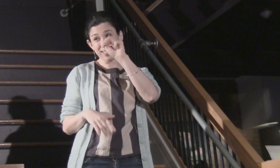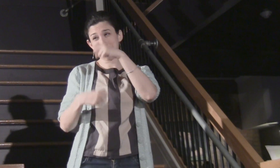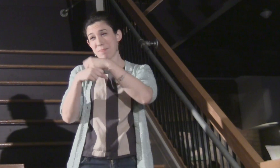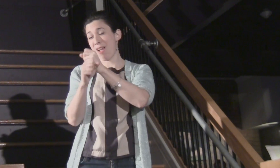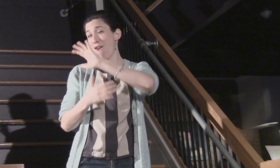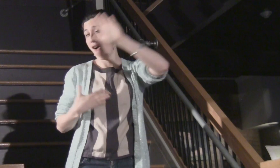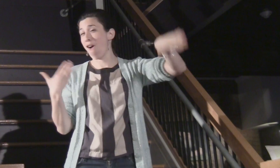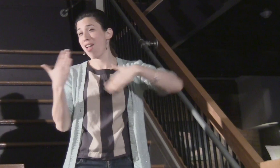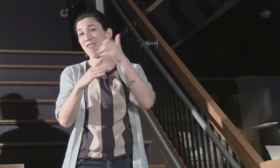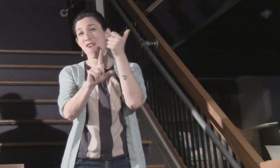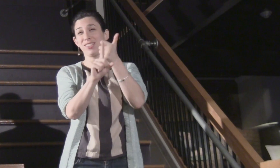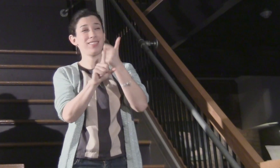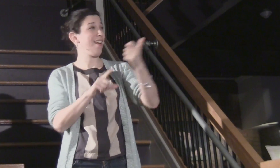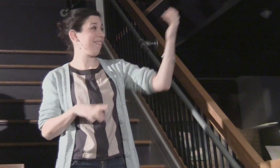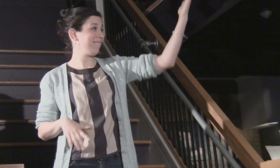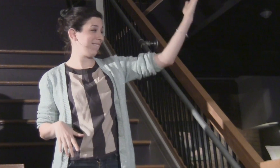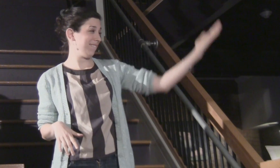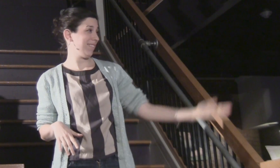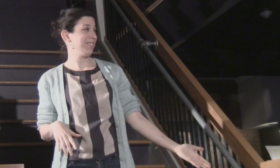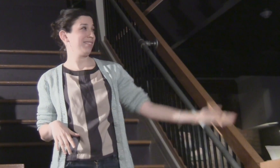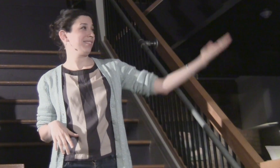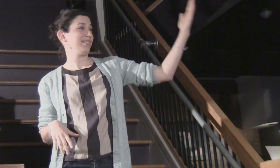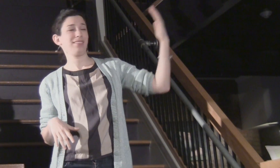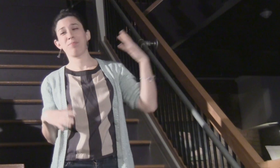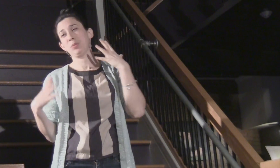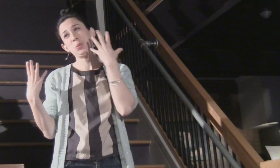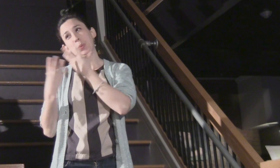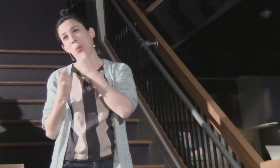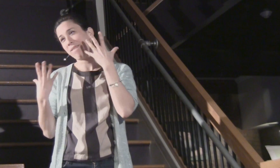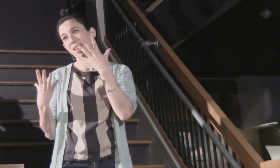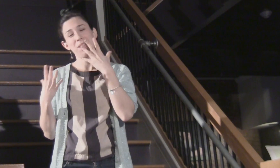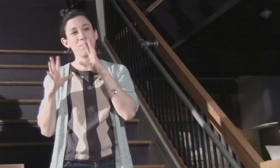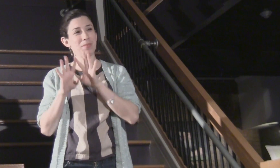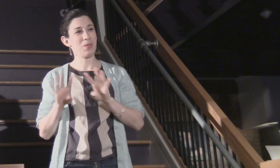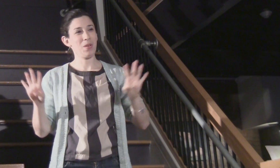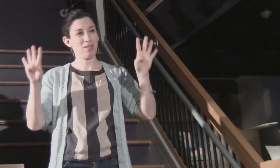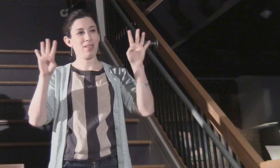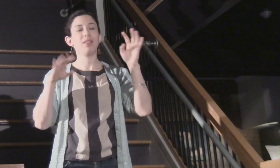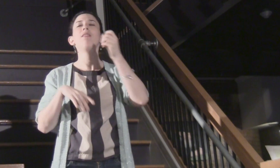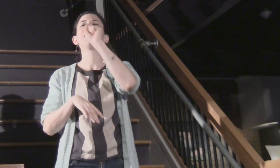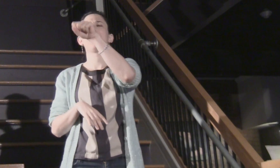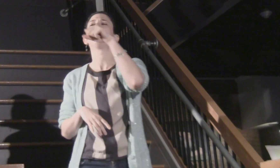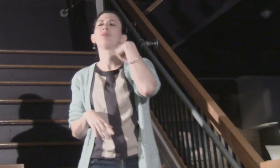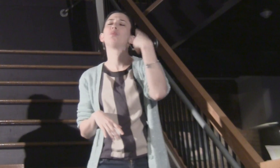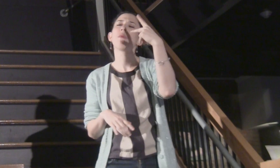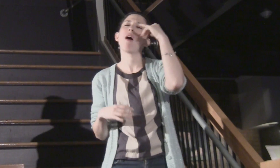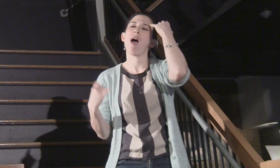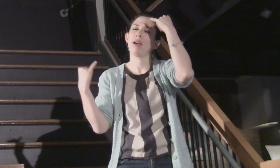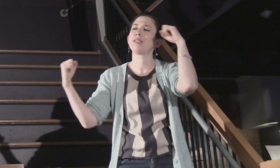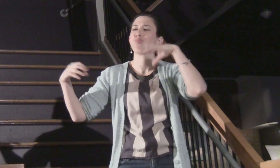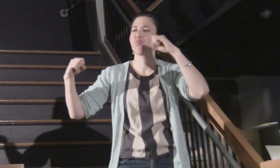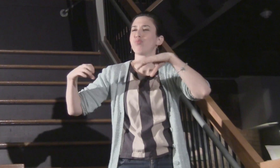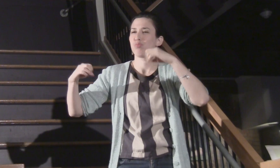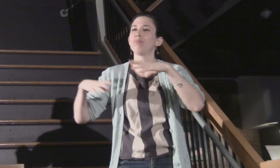Ellen asked me to design this menorah. I was very busy in school, but it's very beautiful. The menorah is very beautiful. Yes,